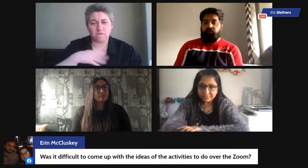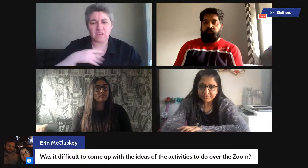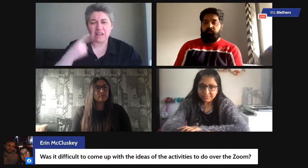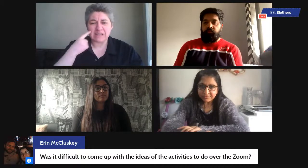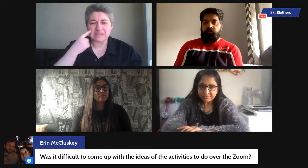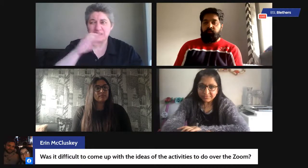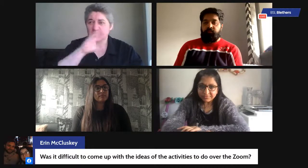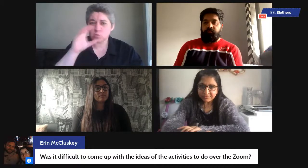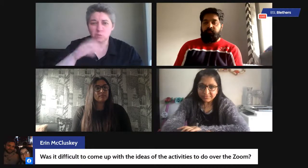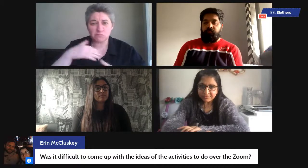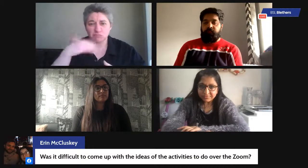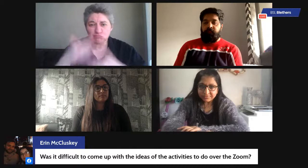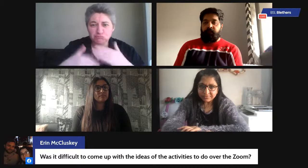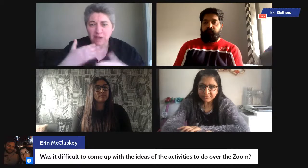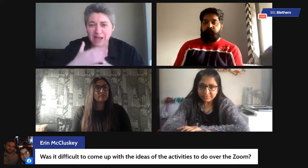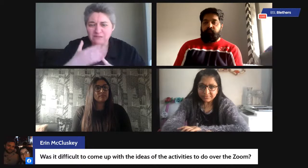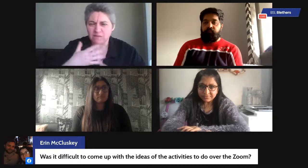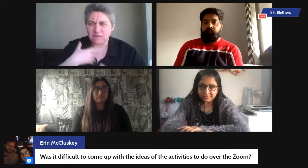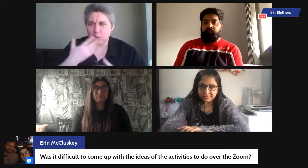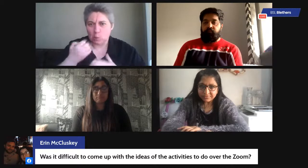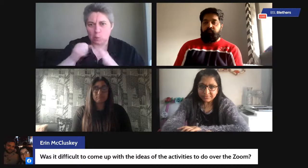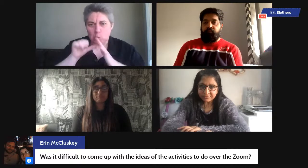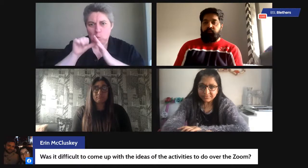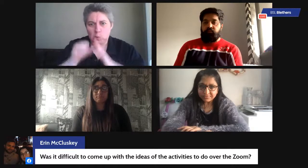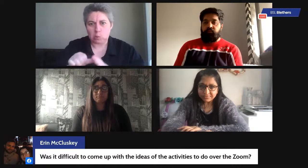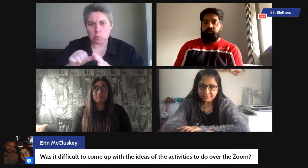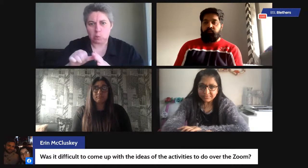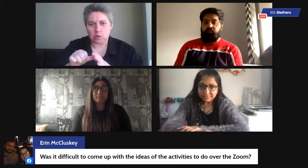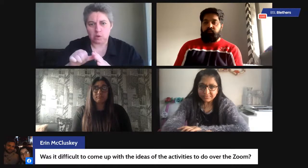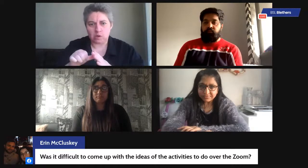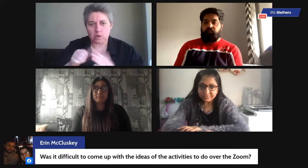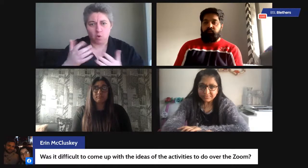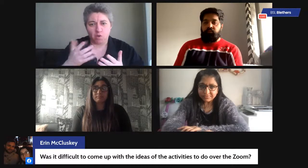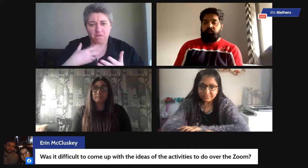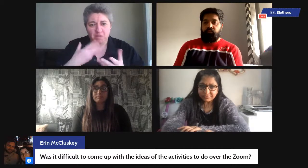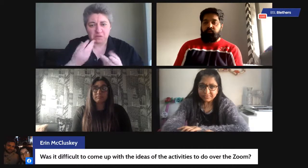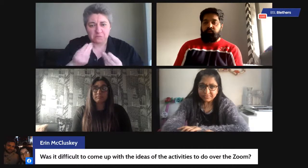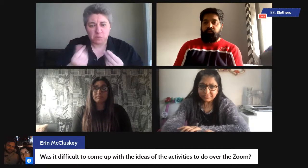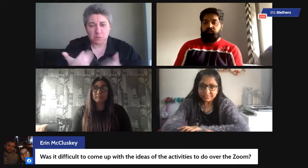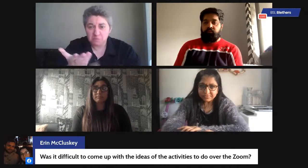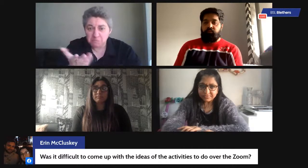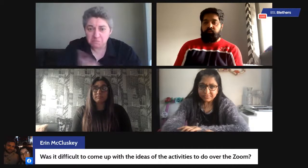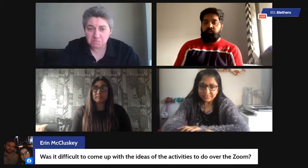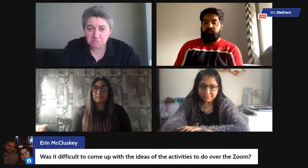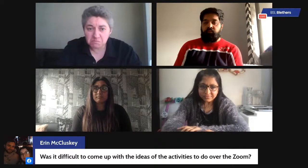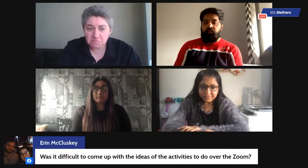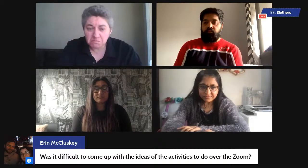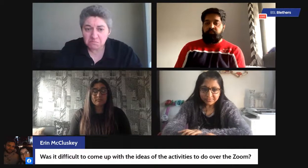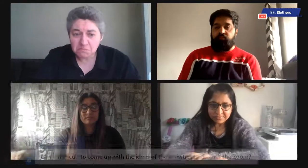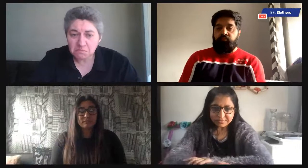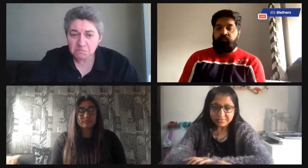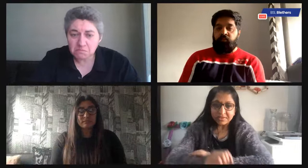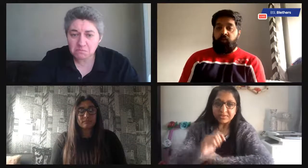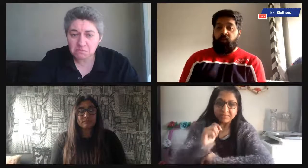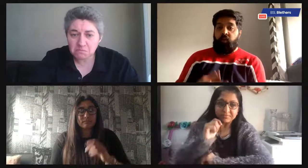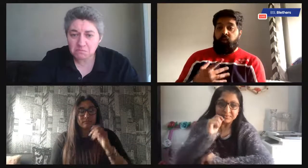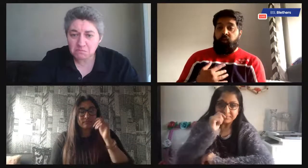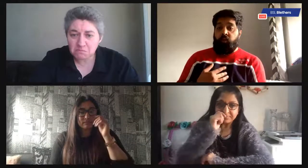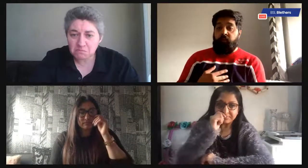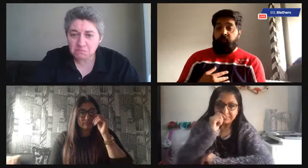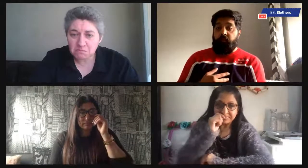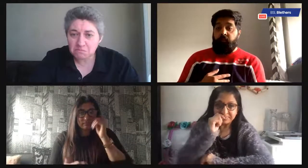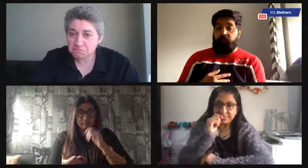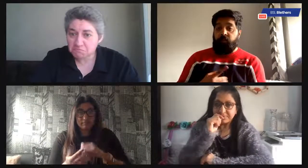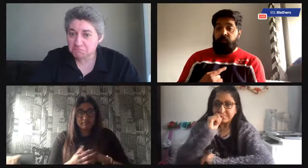to actually come up with activities in Zooms, or did it come easy to you, or was the planning hard? Each one of